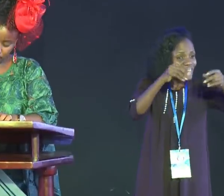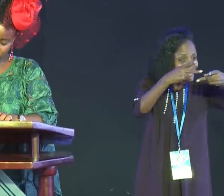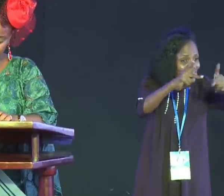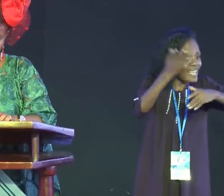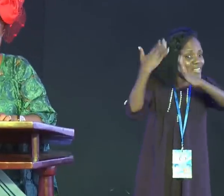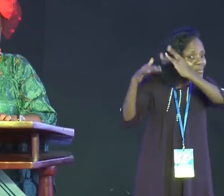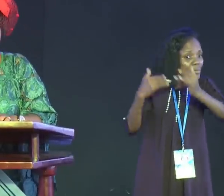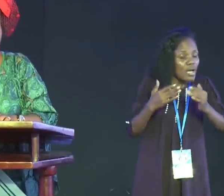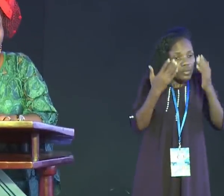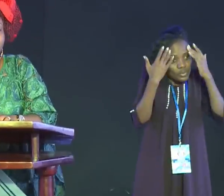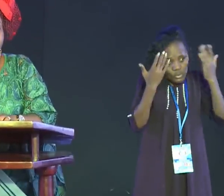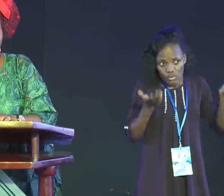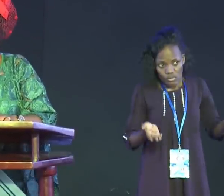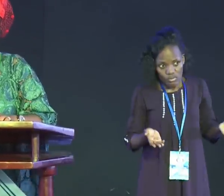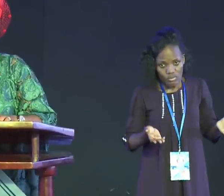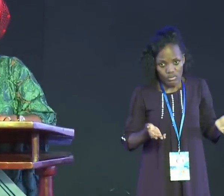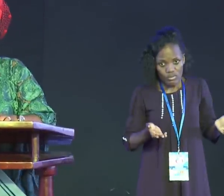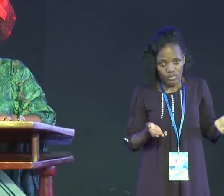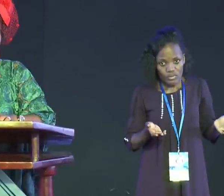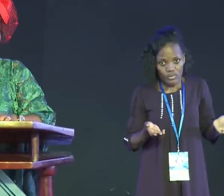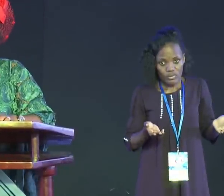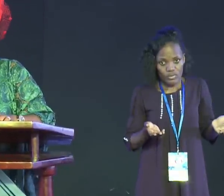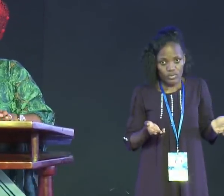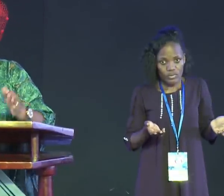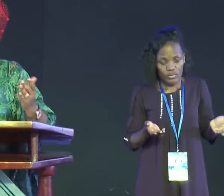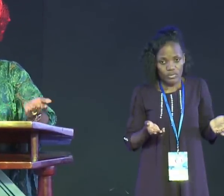didn't know how it began.